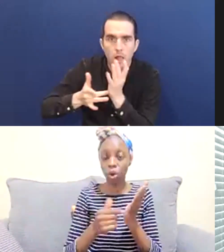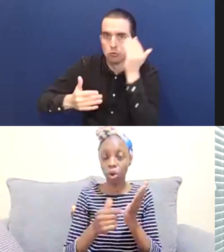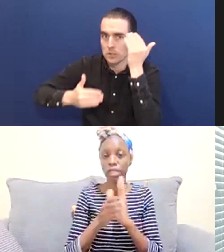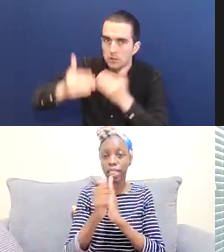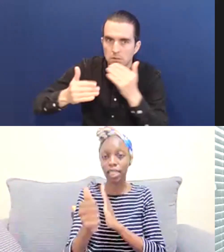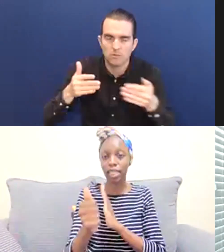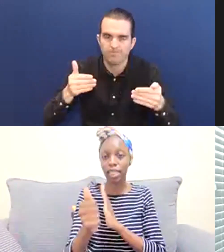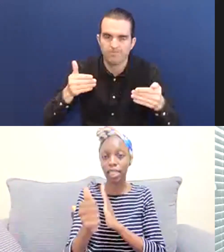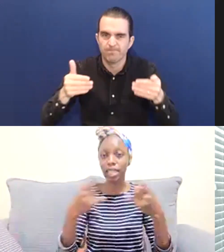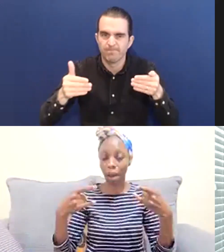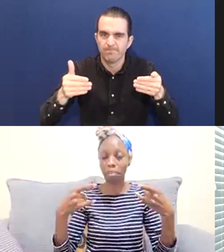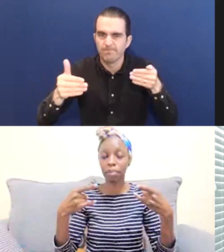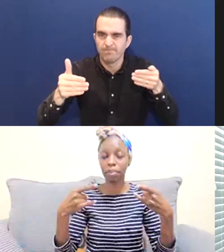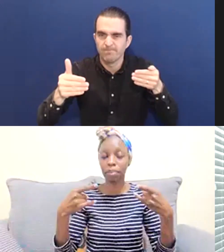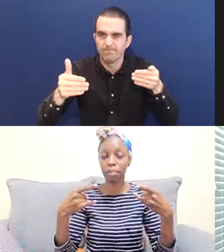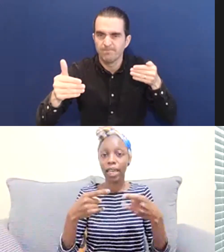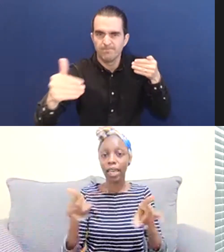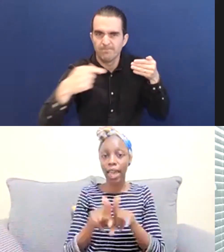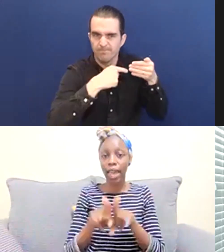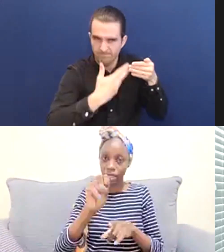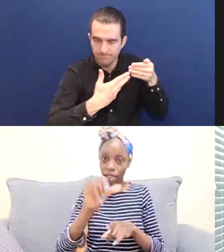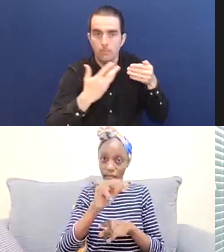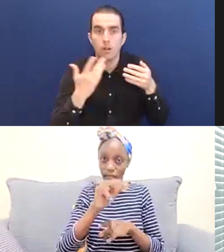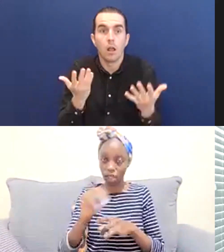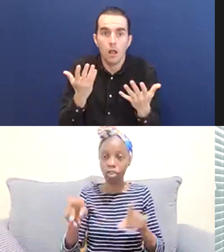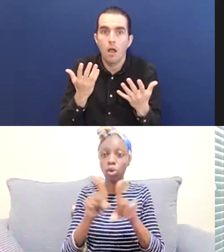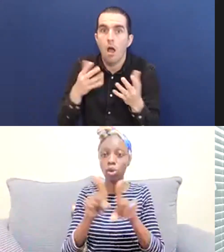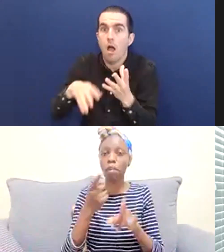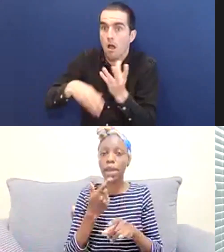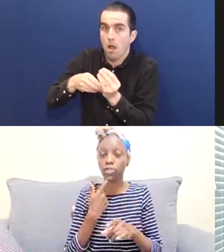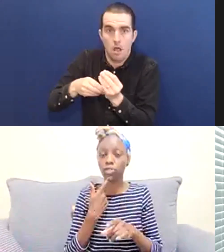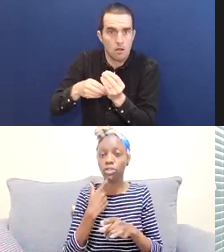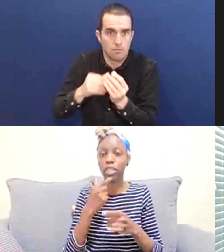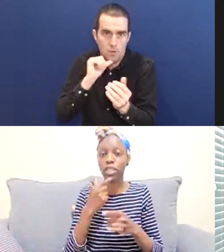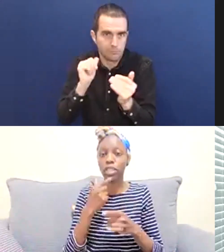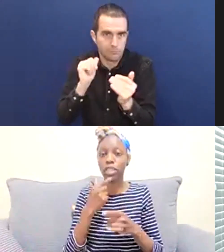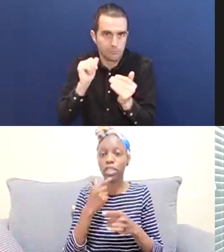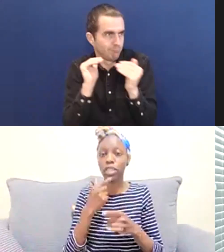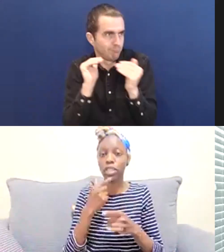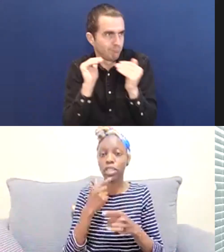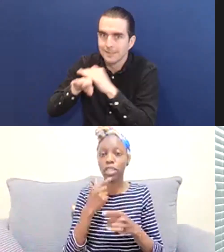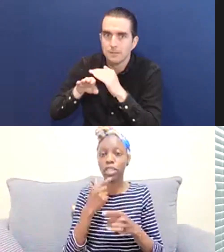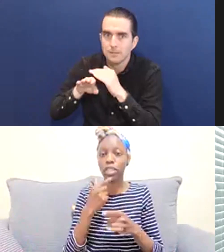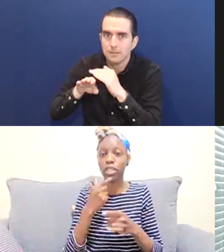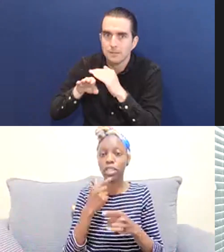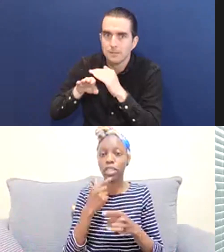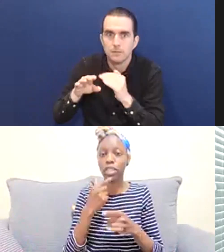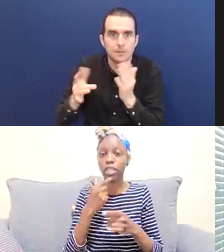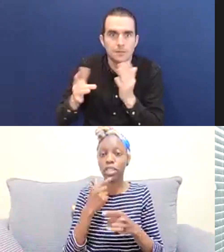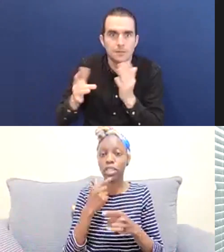digital use gaps. As Sean also mentioned, girls with disabilities have even lower levels of access to